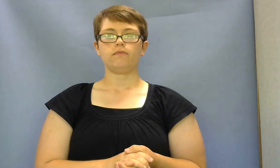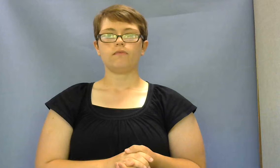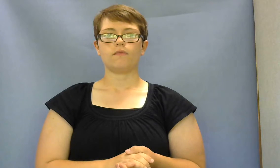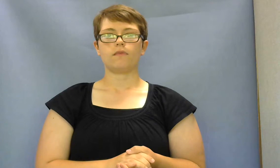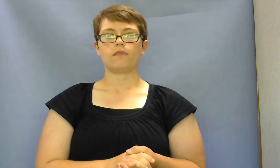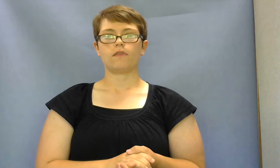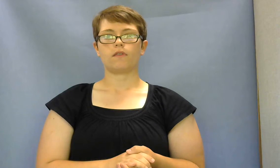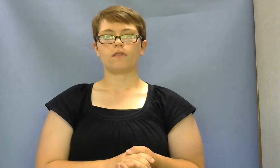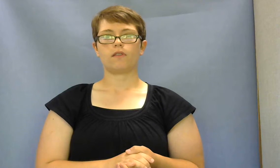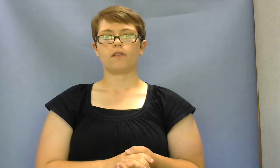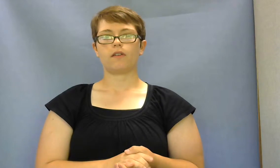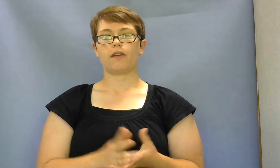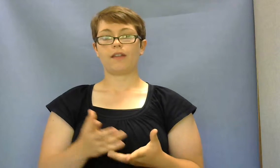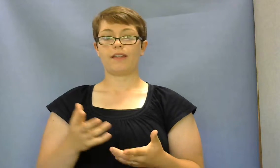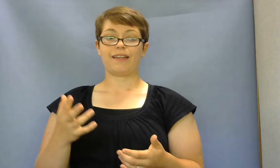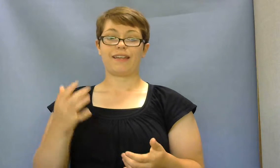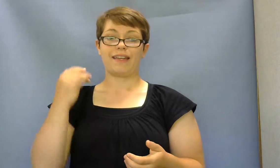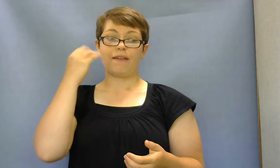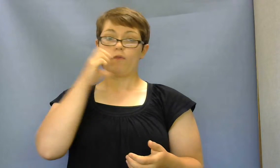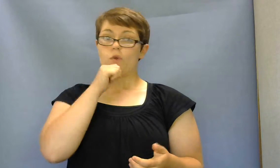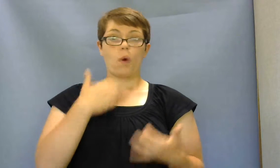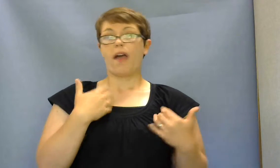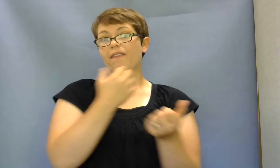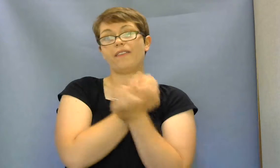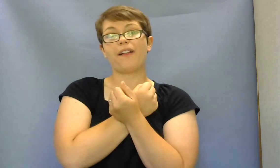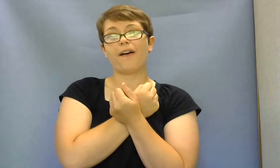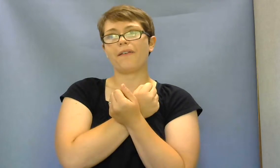Well, brokenness is mine.